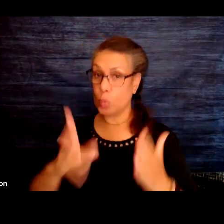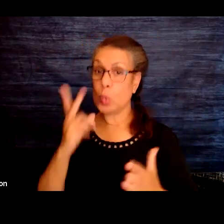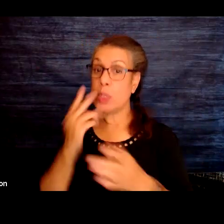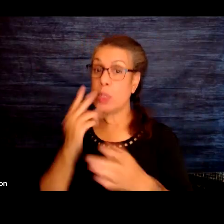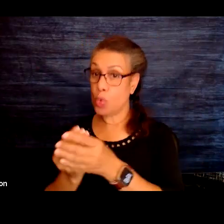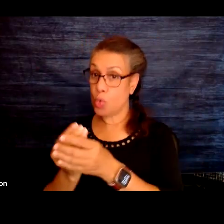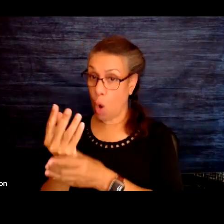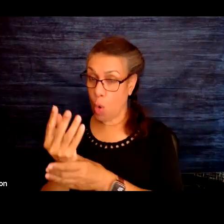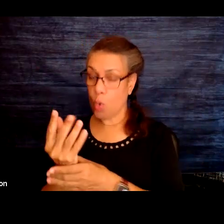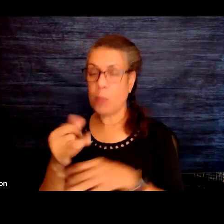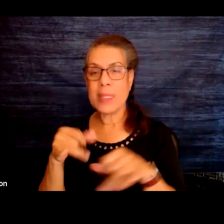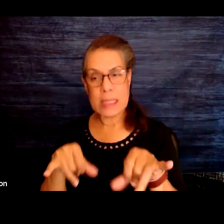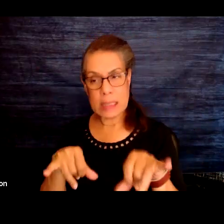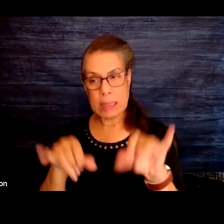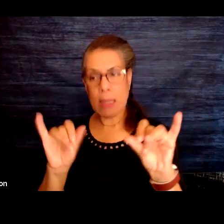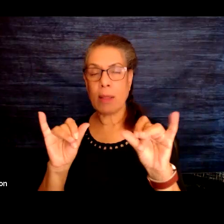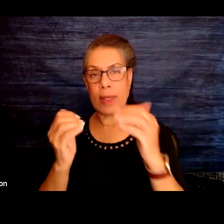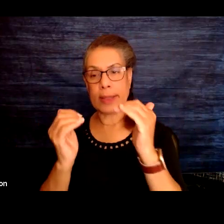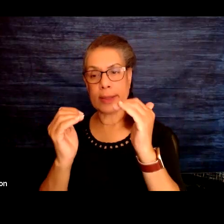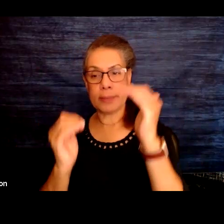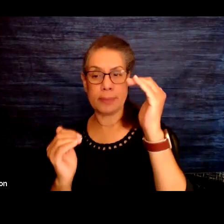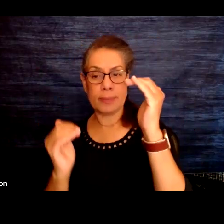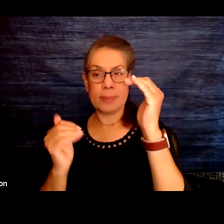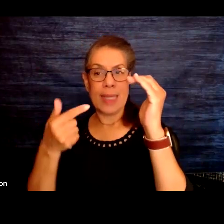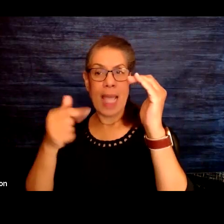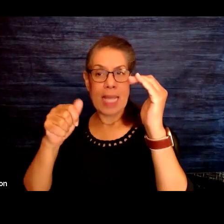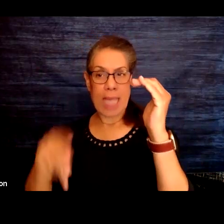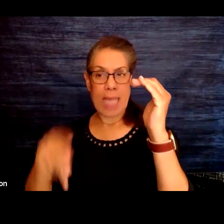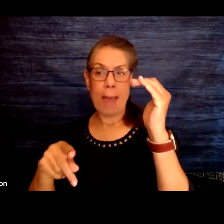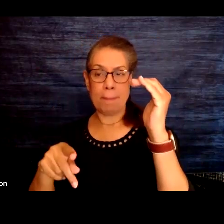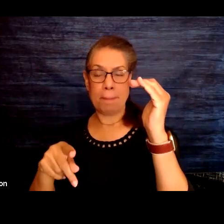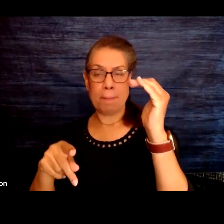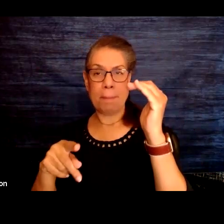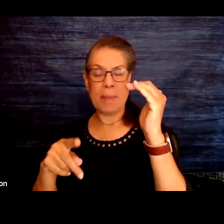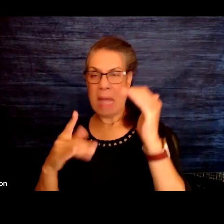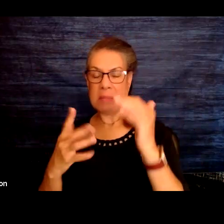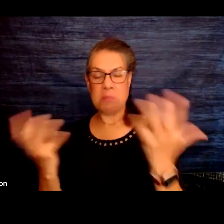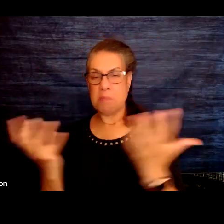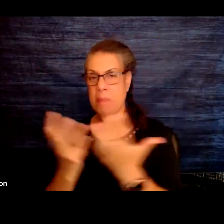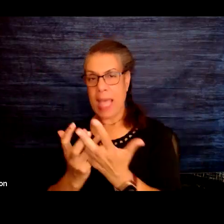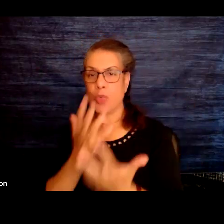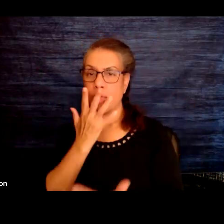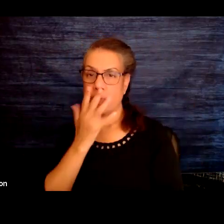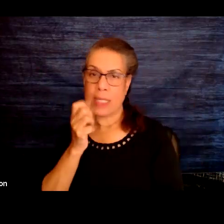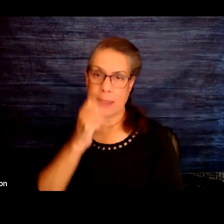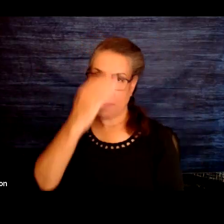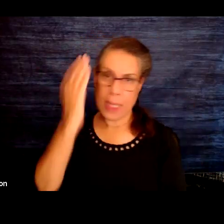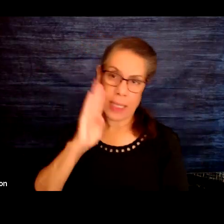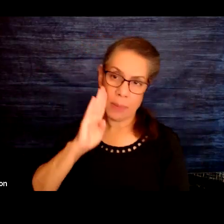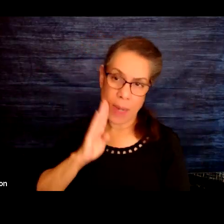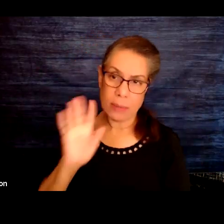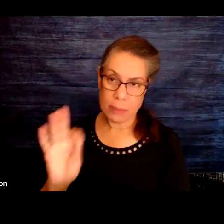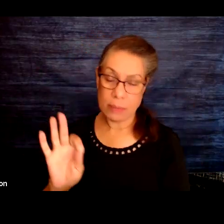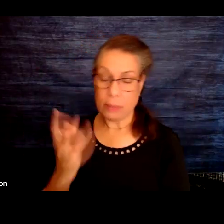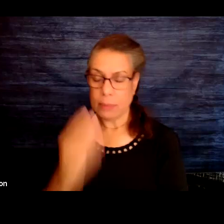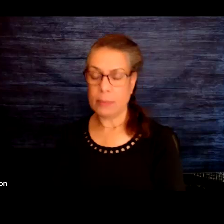you still do see a persistent gaps that mirror the racial gaps that you saw on the slide before. So we do want to call that out.